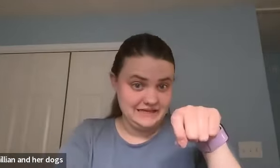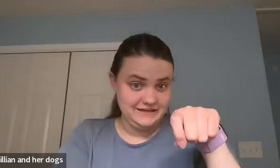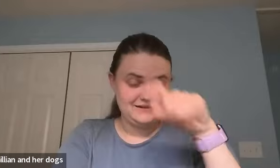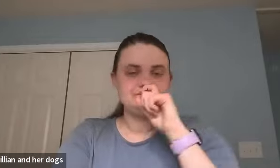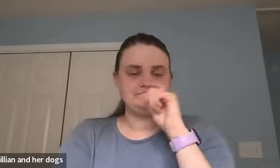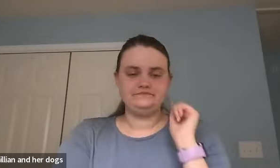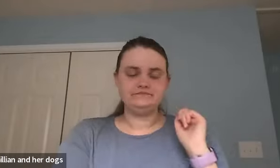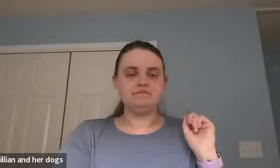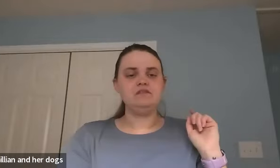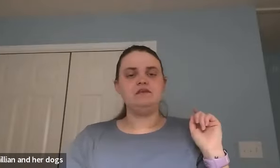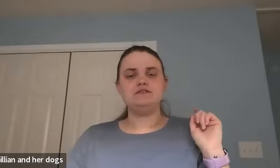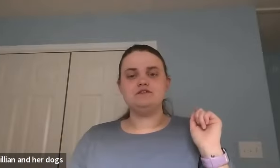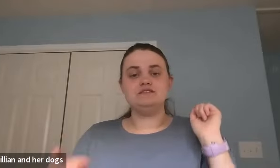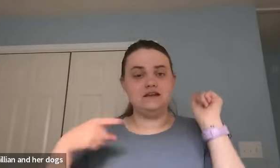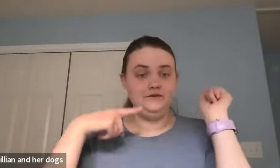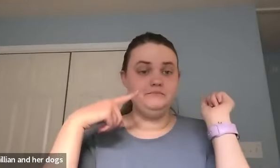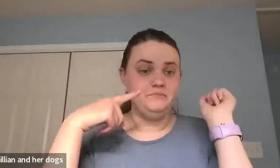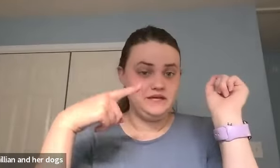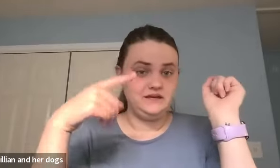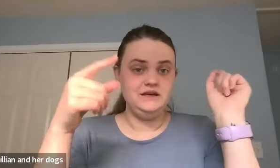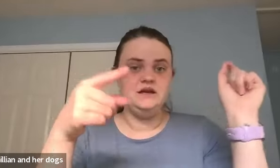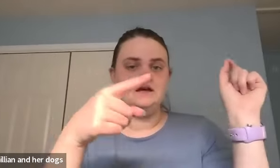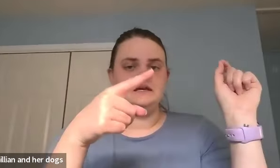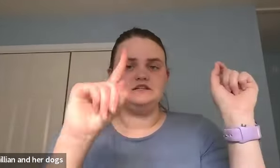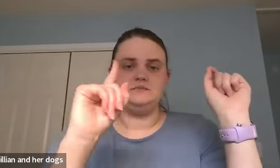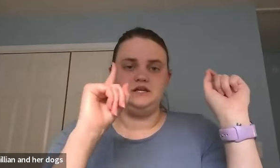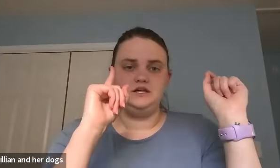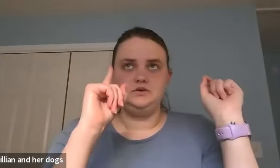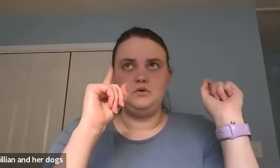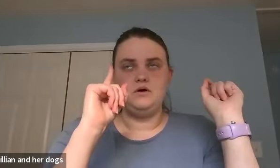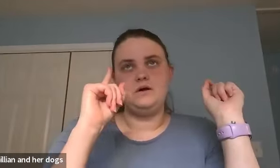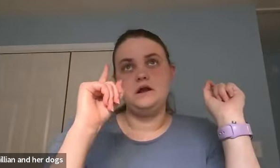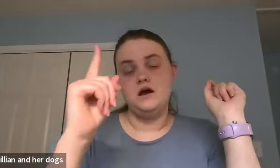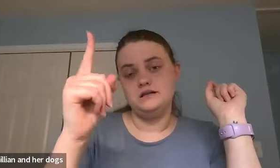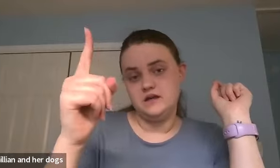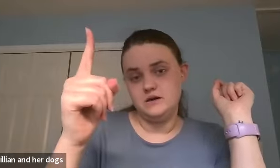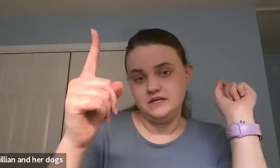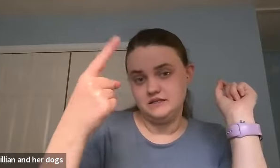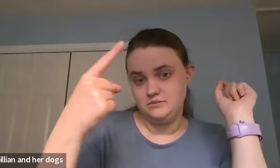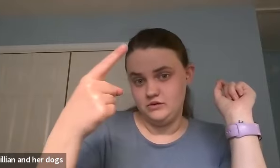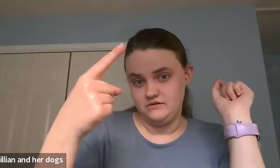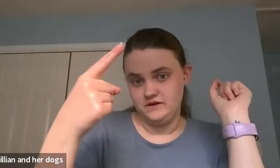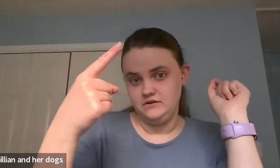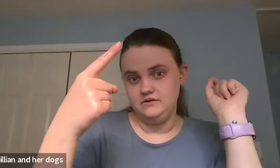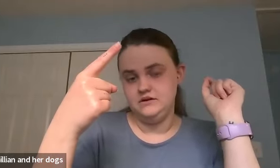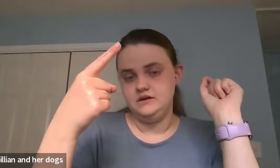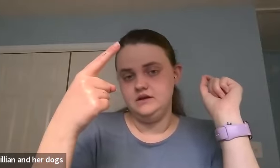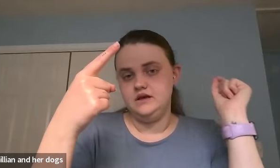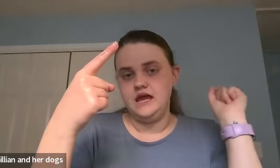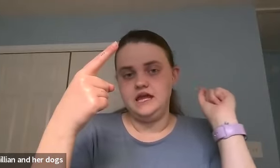bean. So the sign for bean is going to be your non-dominant pointer finger. And